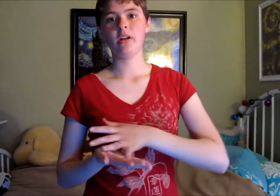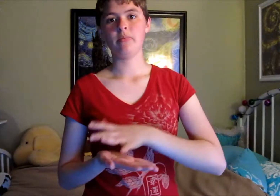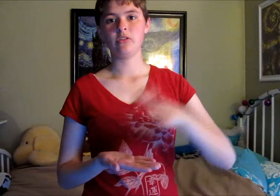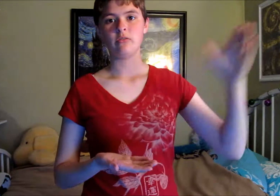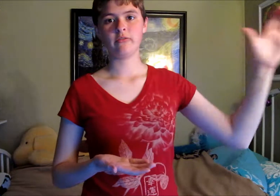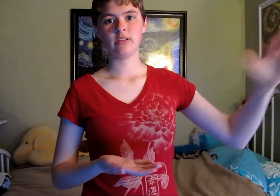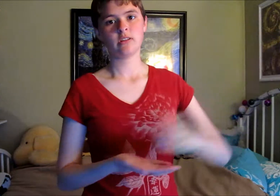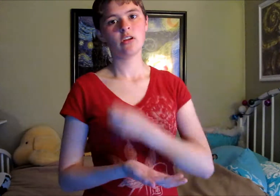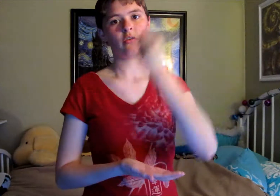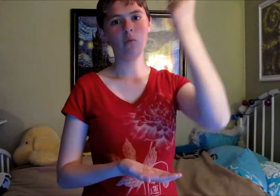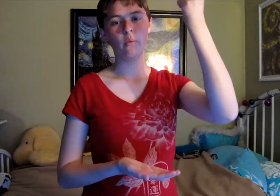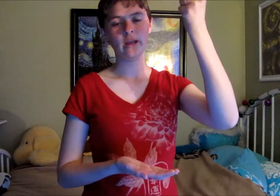up into a fist. Win.